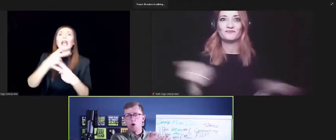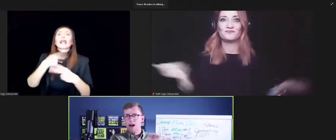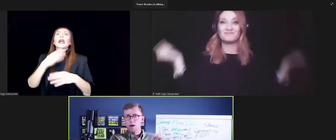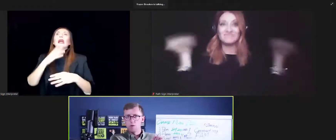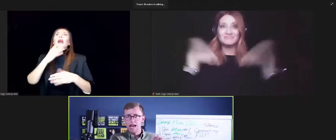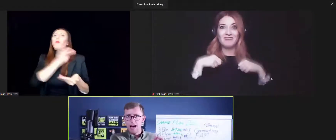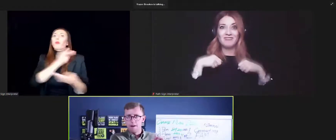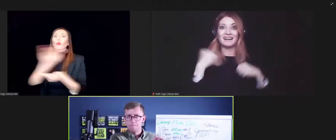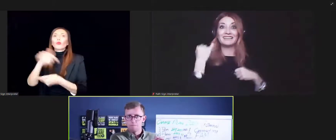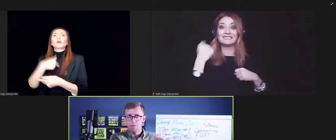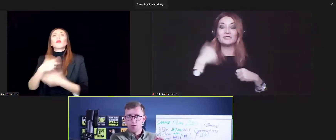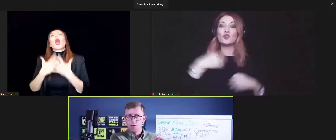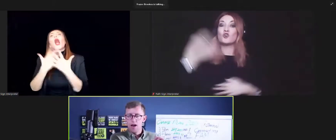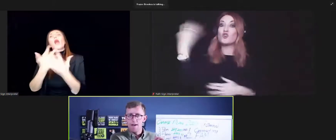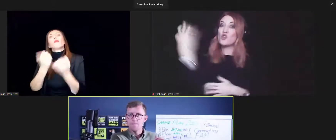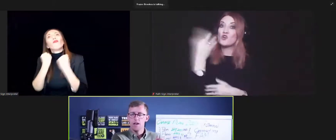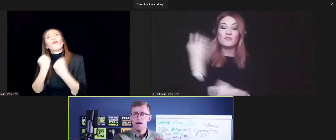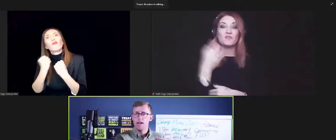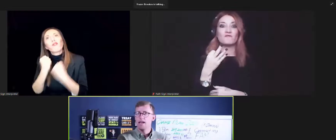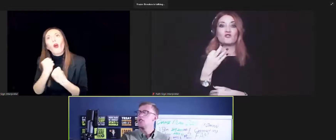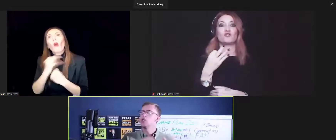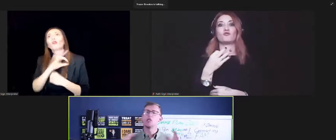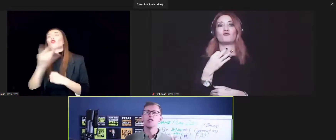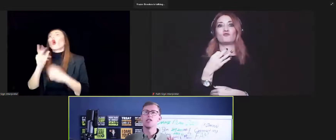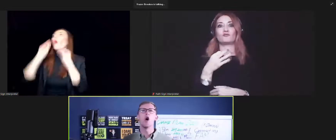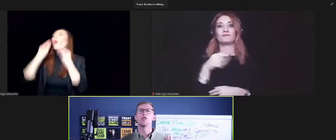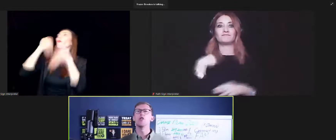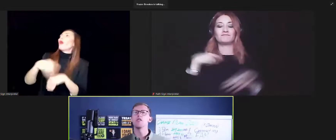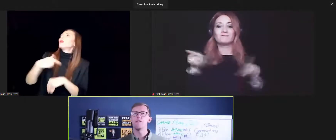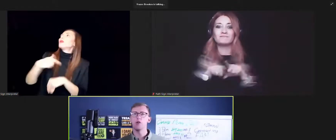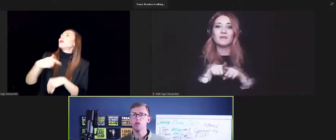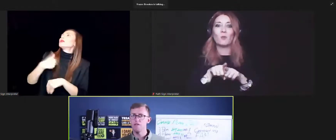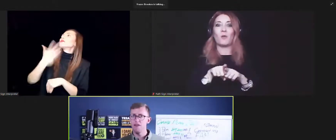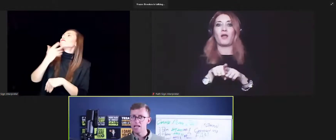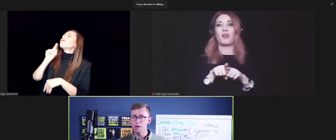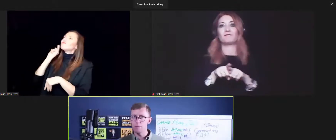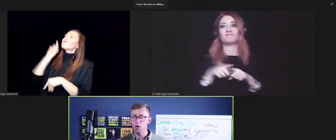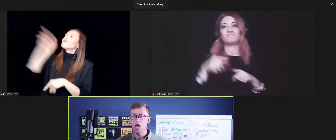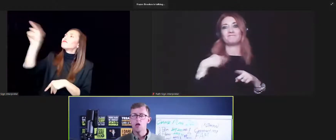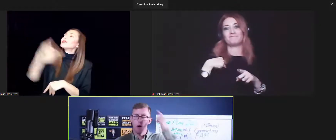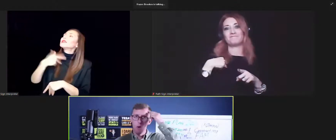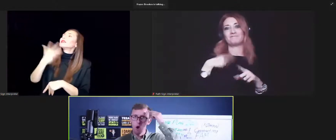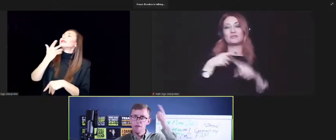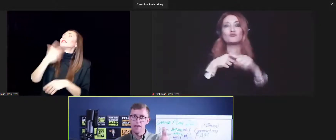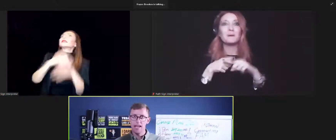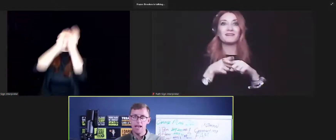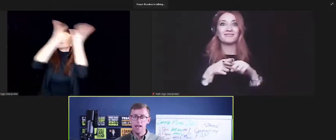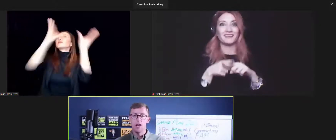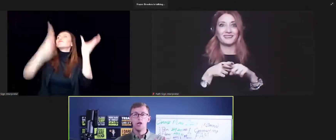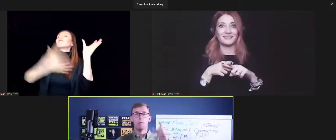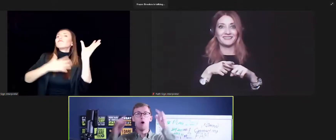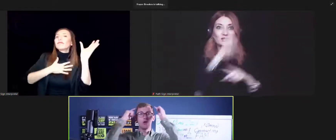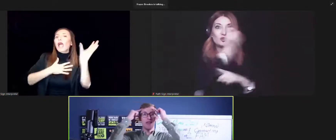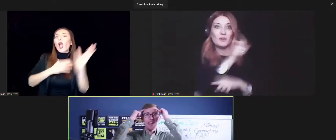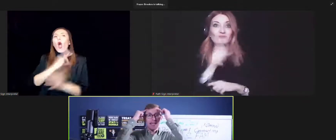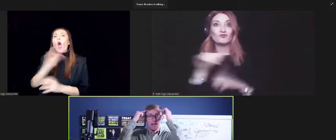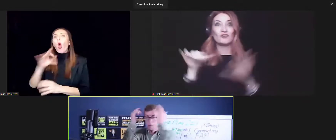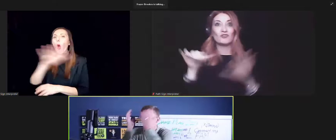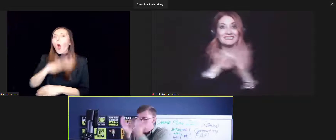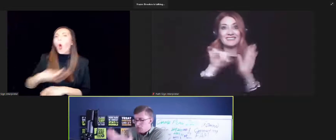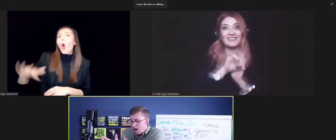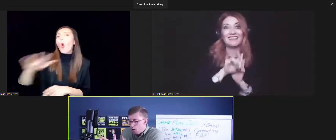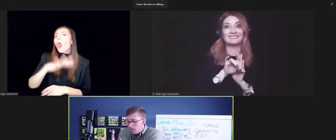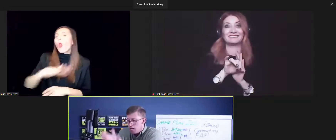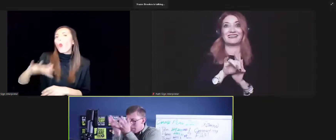posts around that, right? It's not difficult to find people. Don't overthink it. The more you think, the